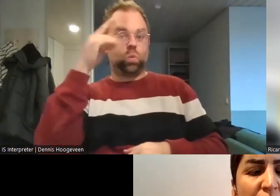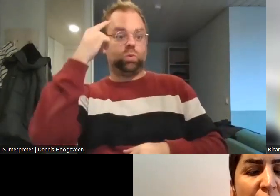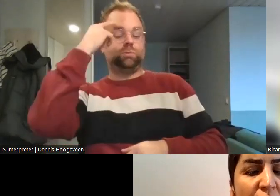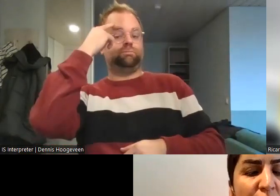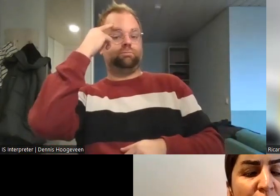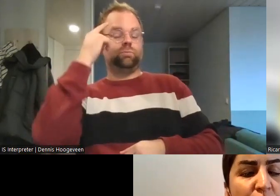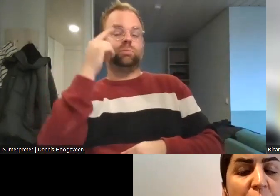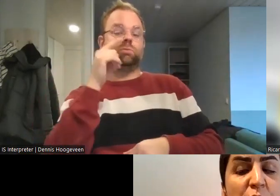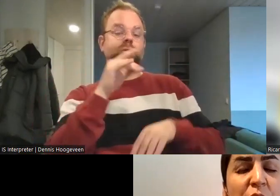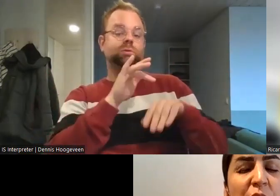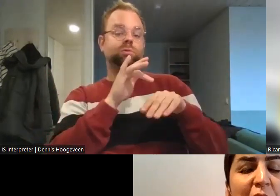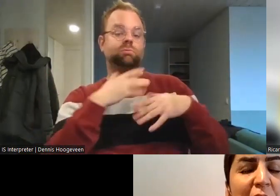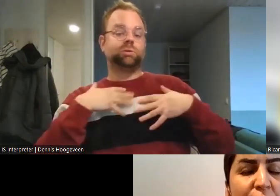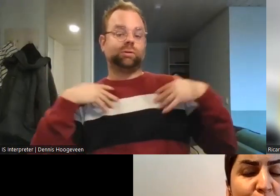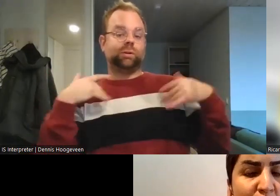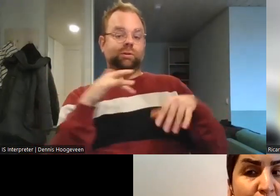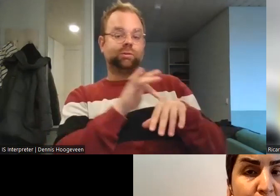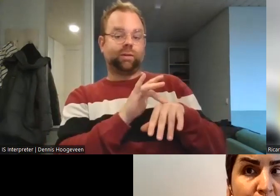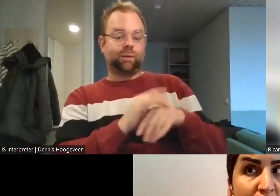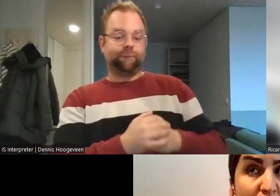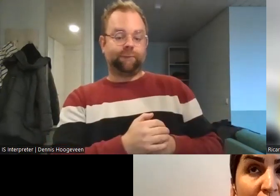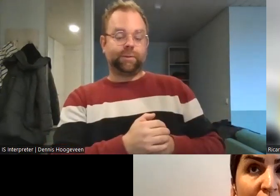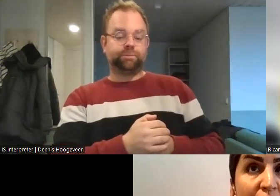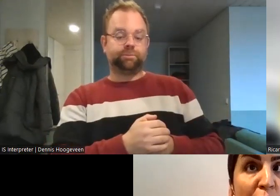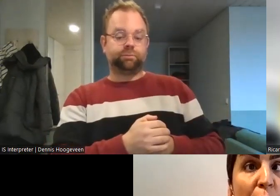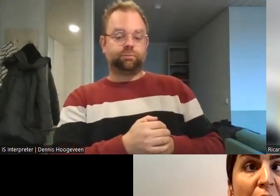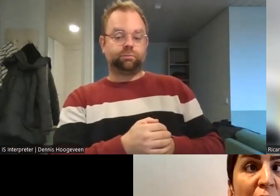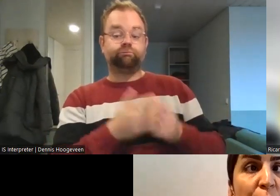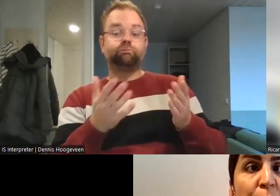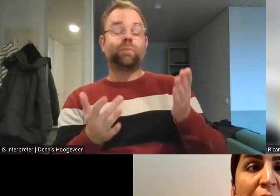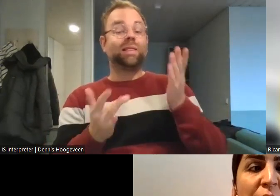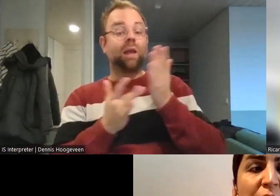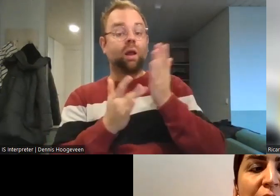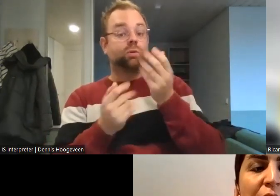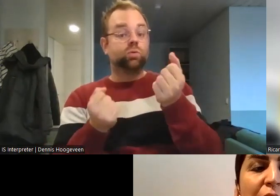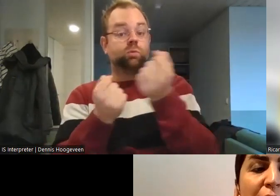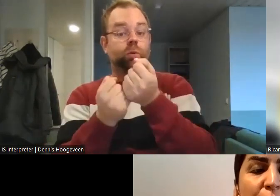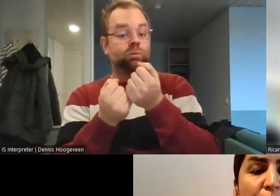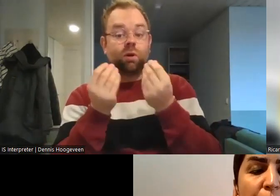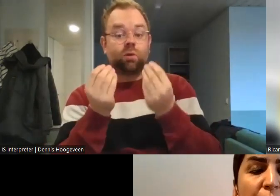UNHCR country office, which definitely has some gender programs, maybe